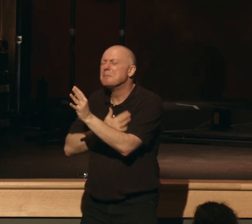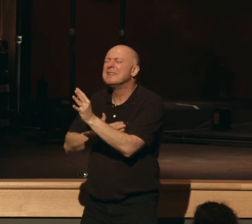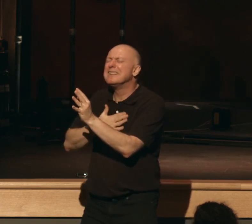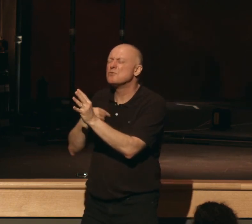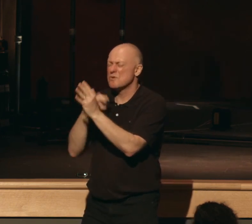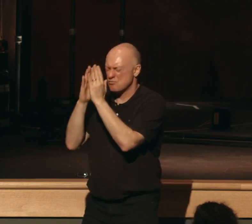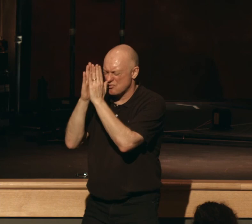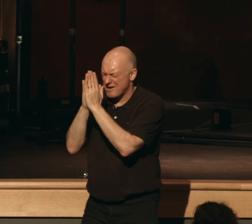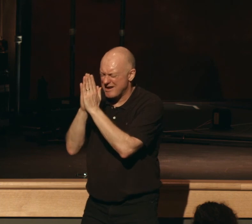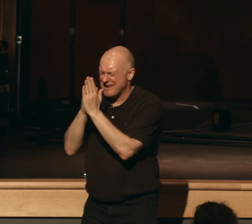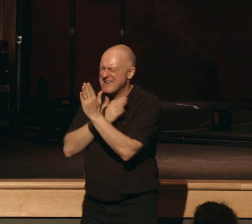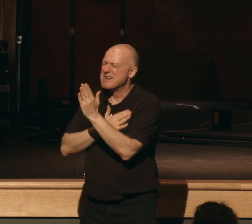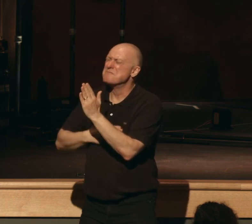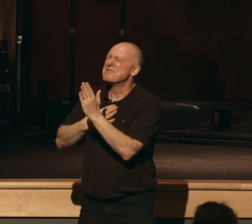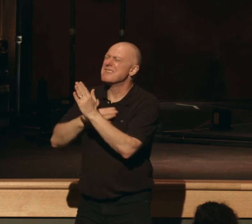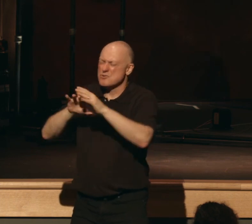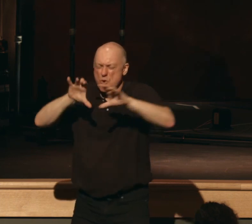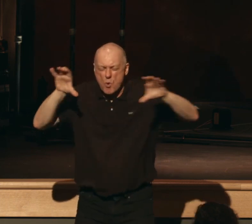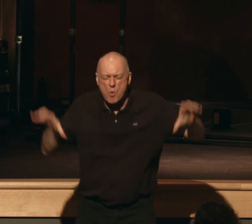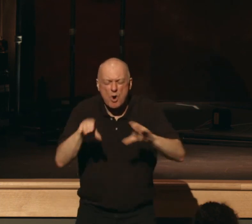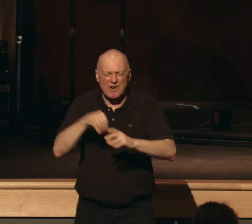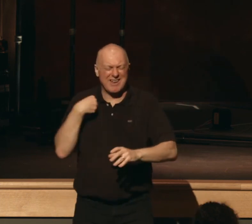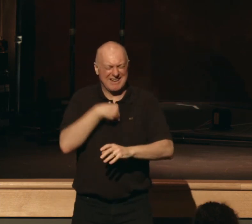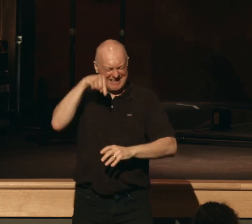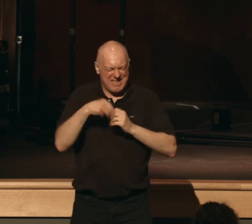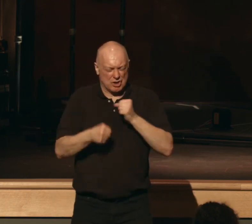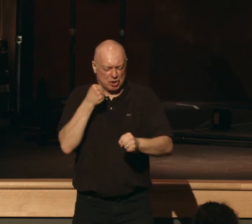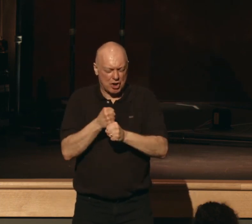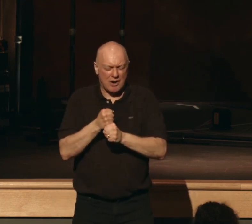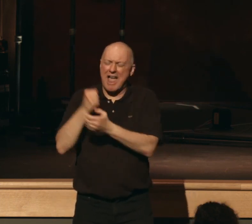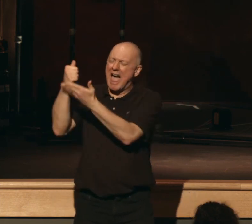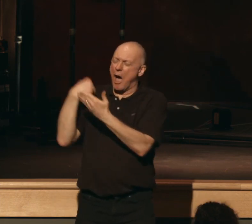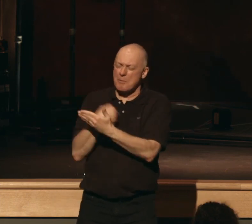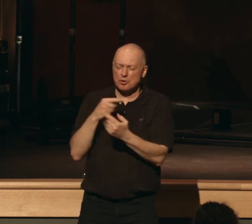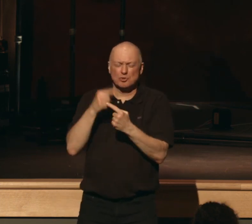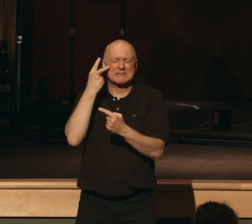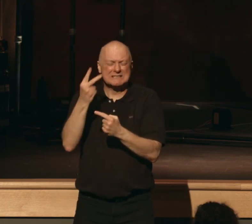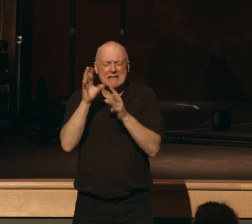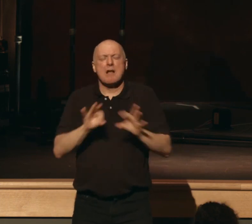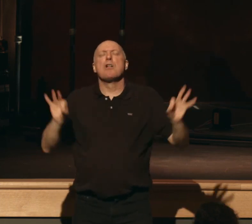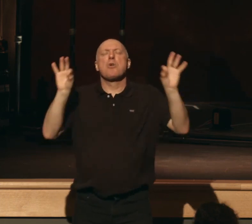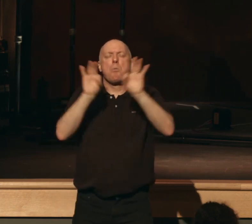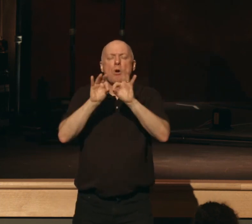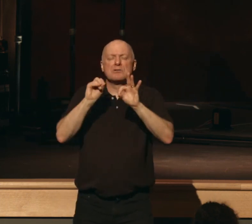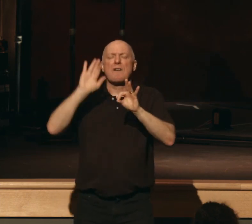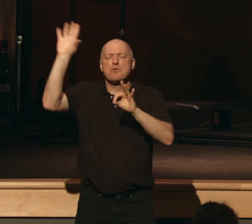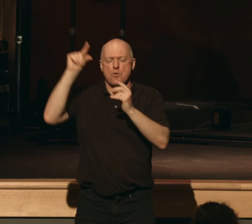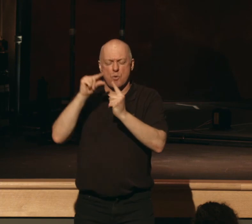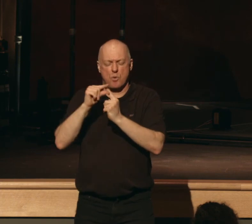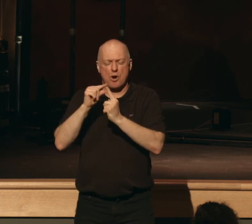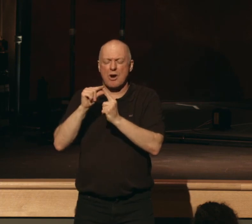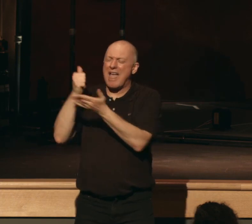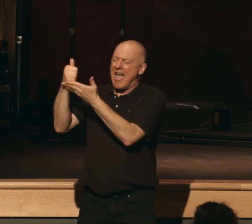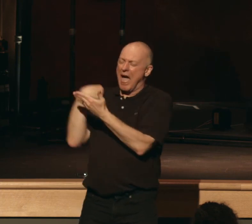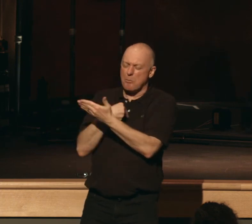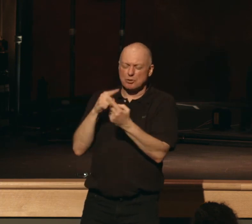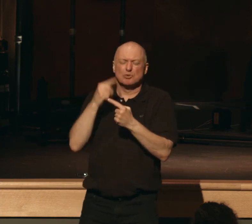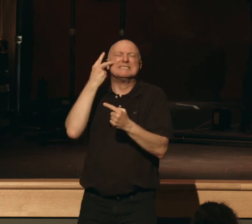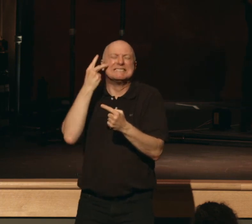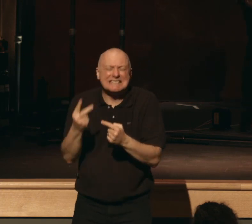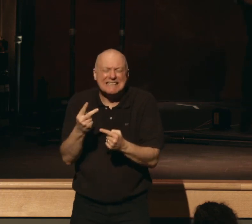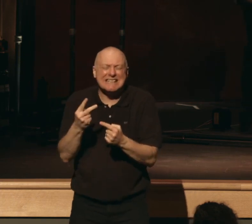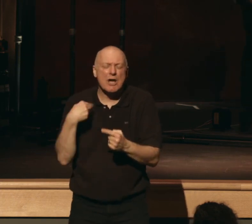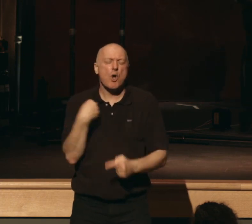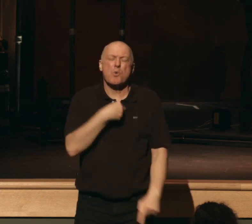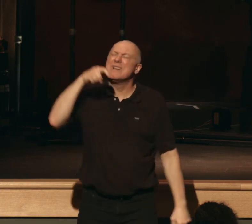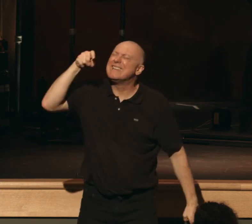we pray, would you please be working in us this year? Help us to see the importance of your word. Help us to see, God,